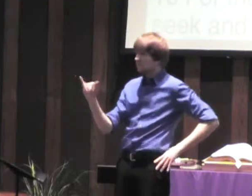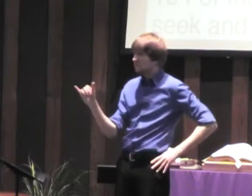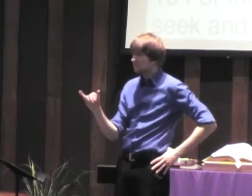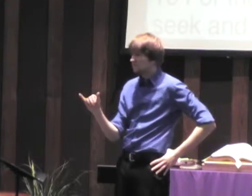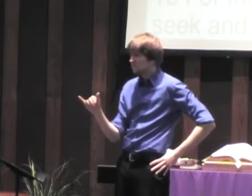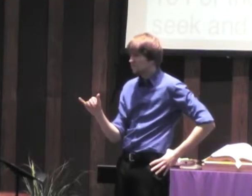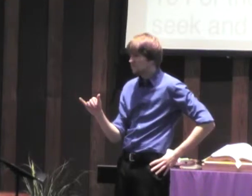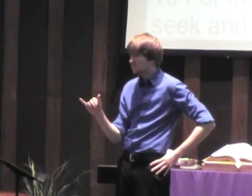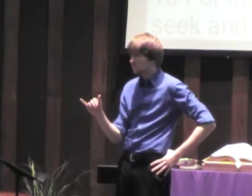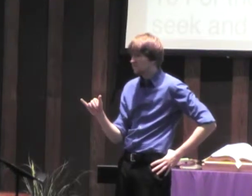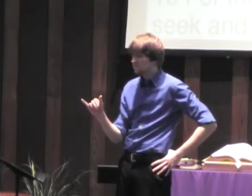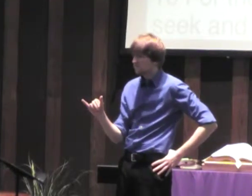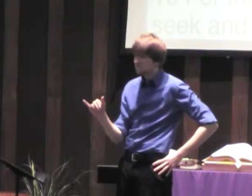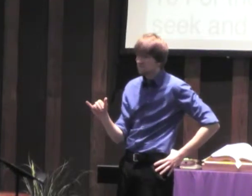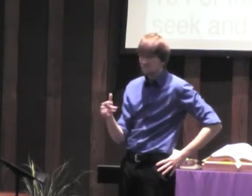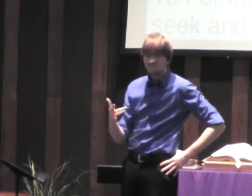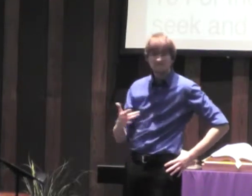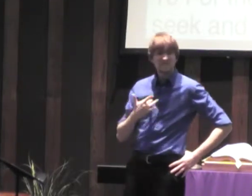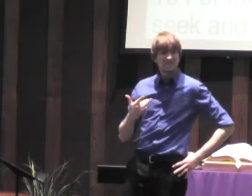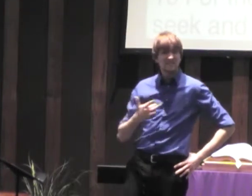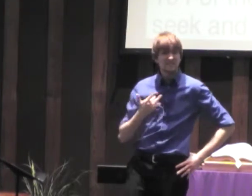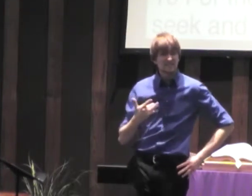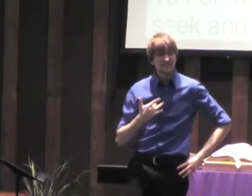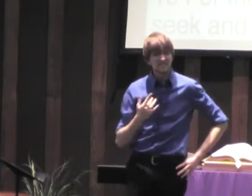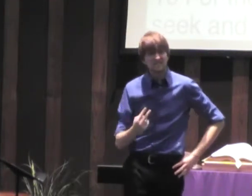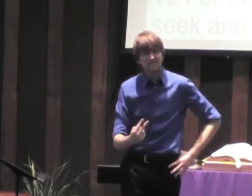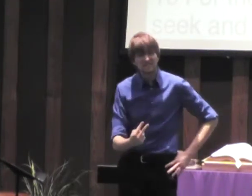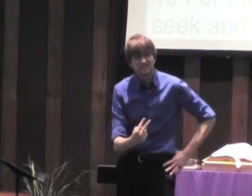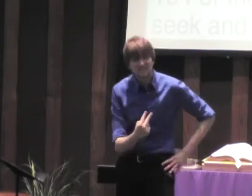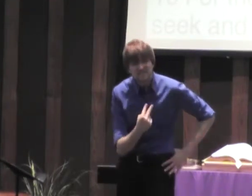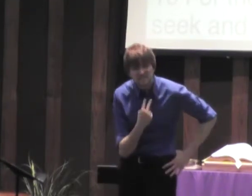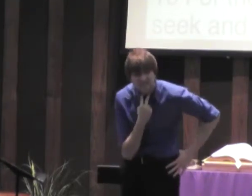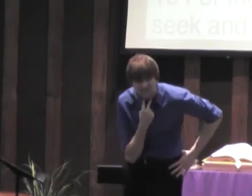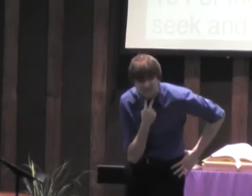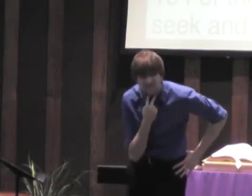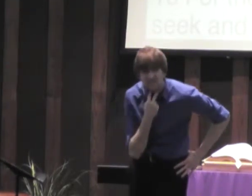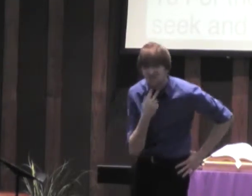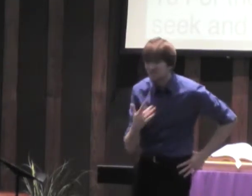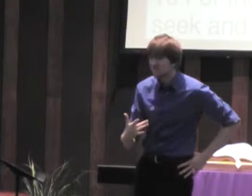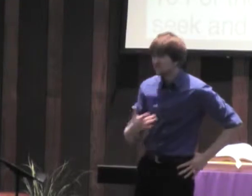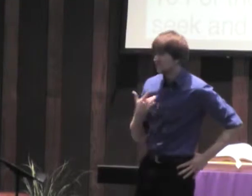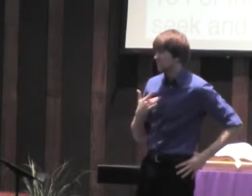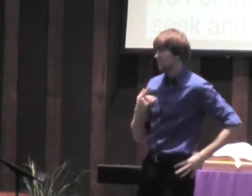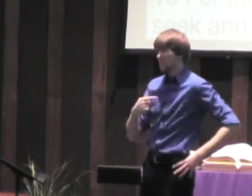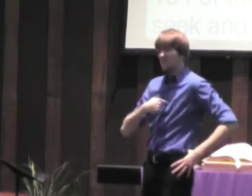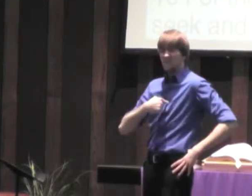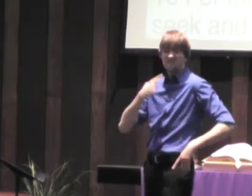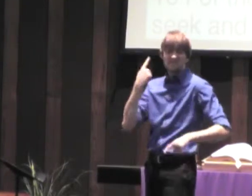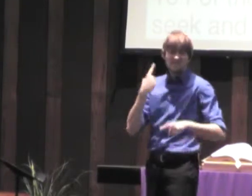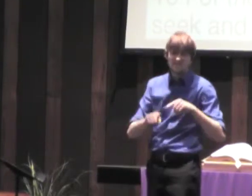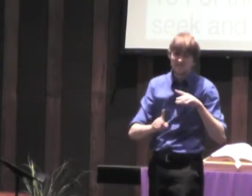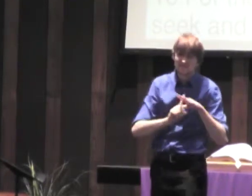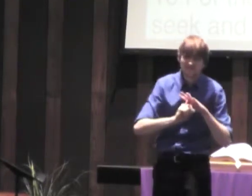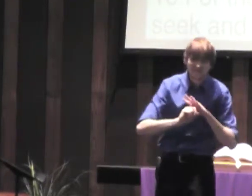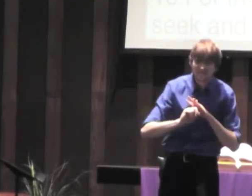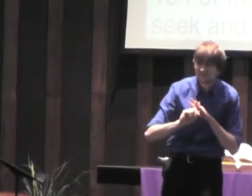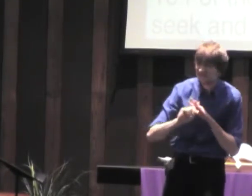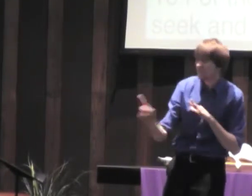And to tell you the truth, my life is a mess. I feel stuck. I feel like I